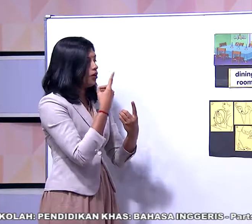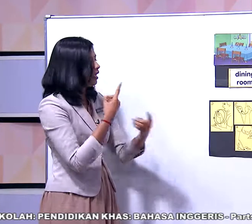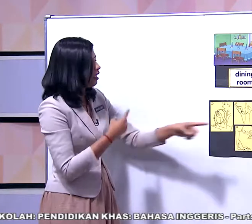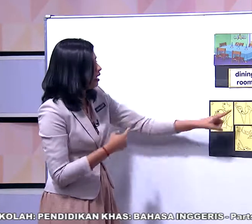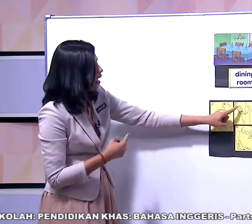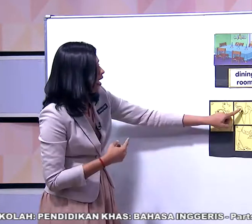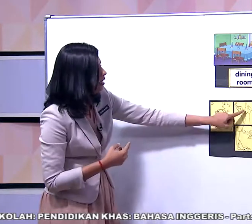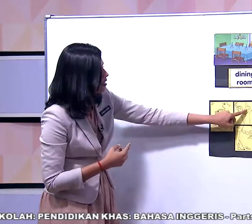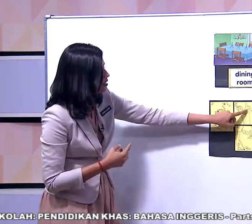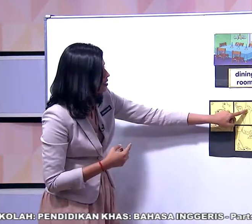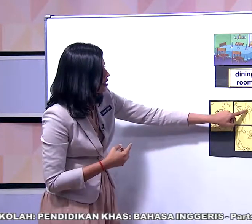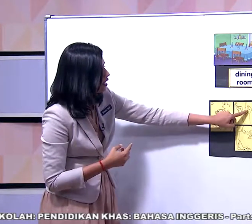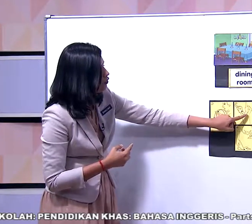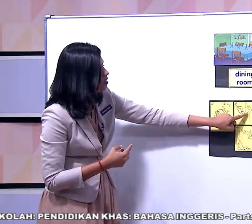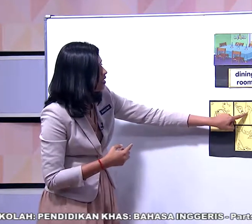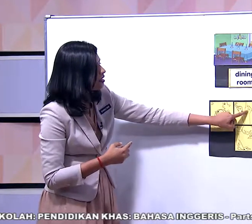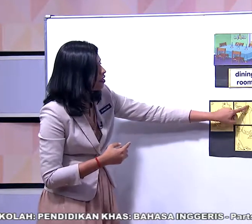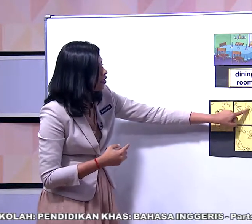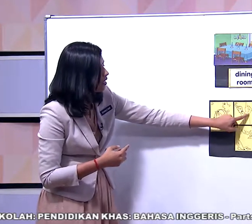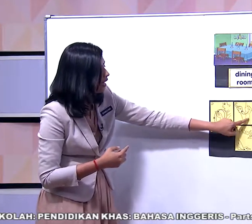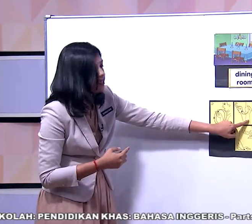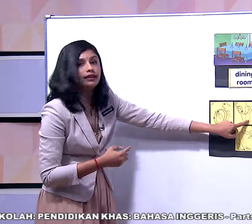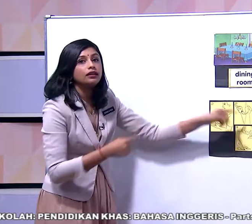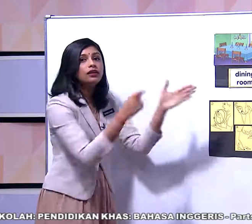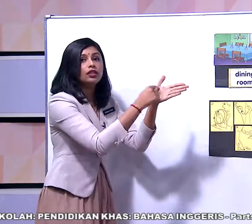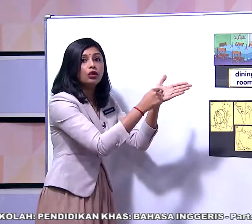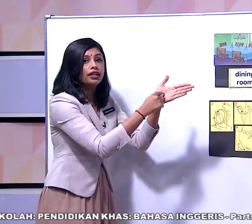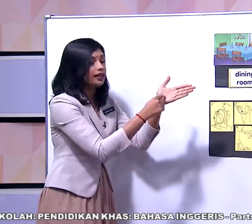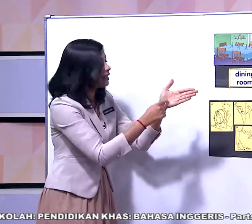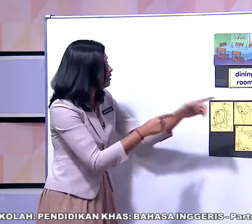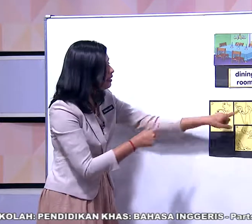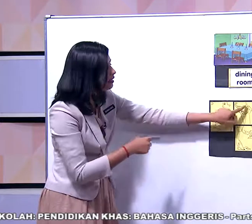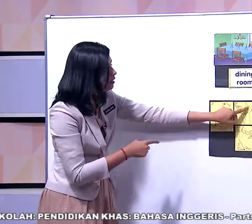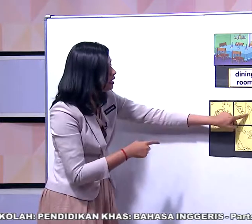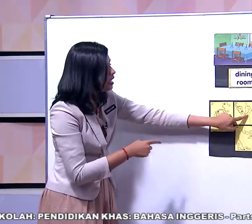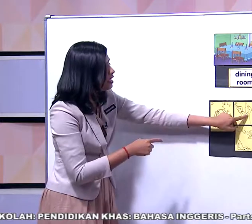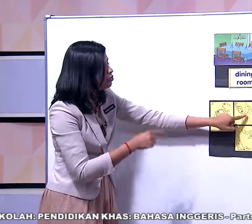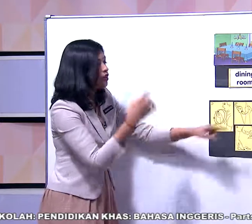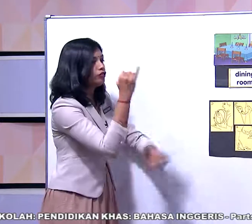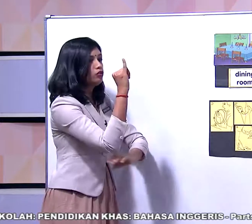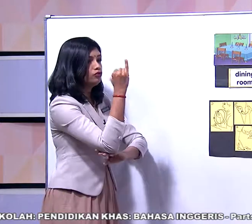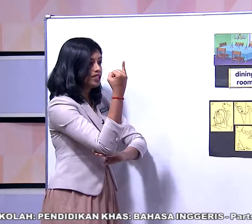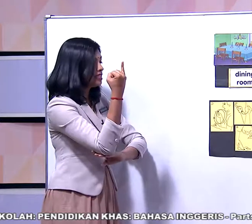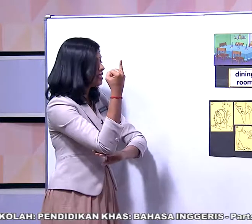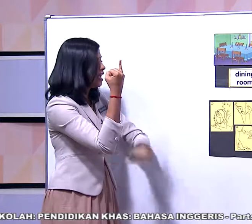Okay. And this, if you see that is a dotted line here, the dotted line here is what you have to do first and